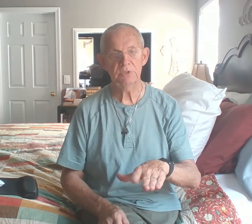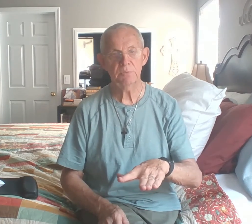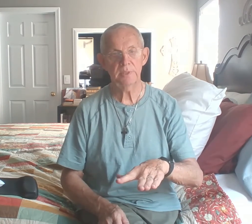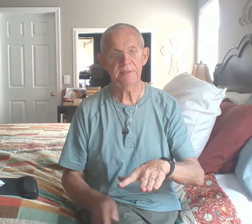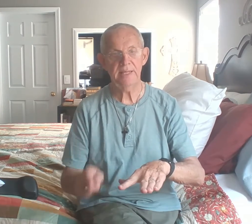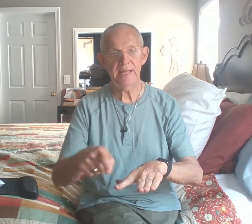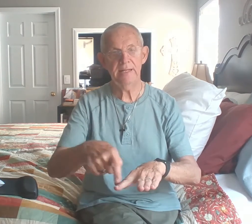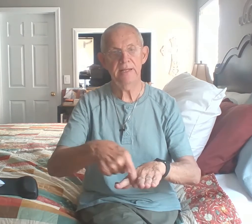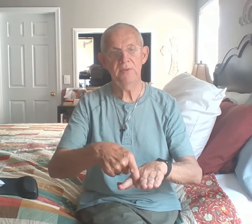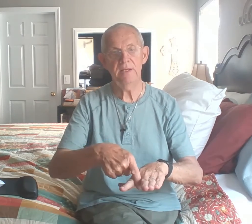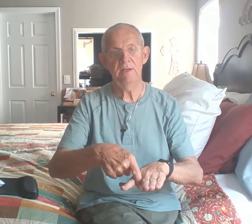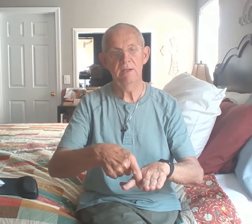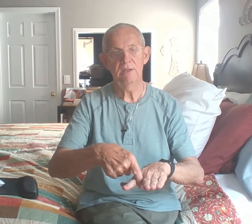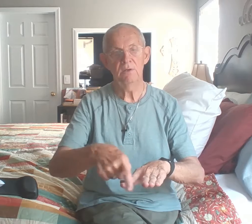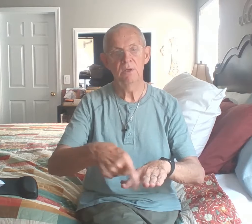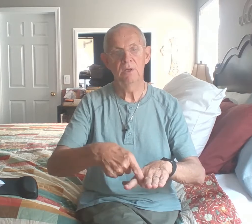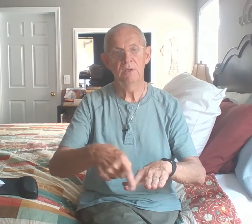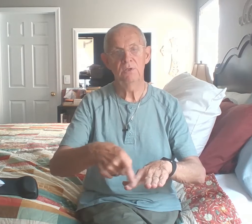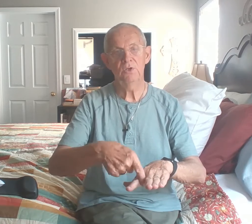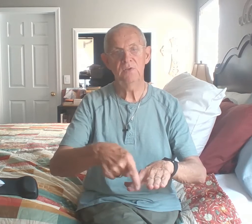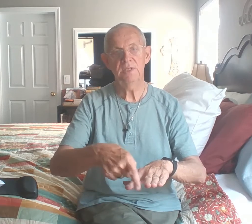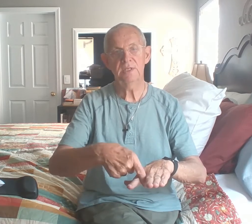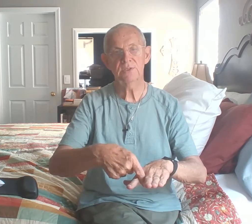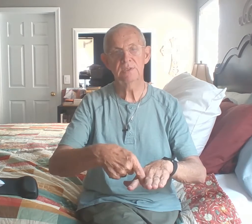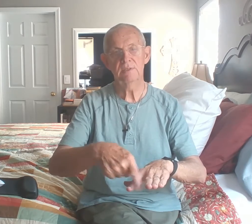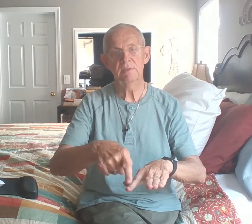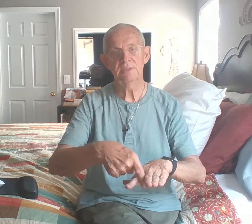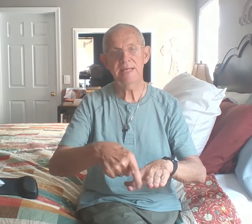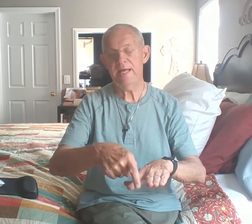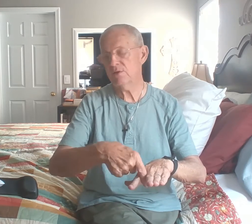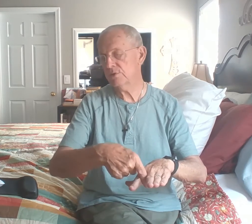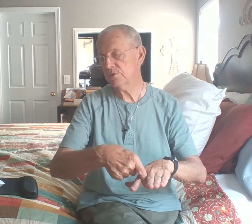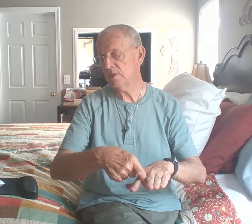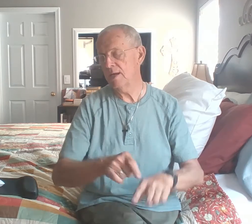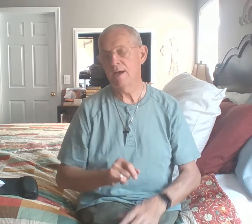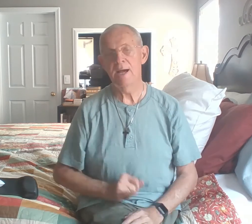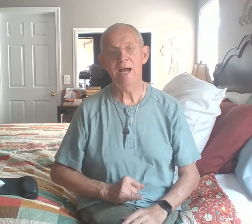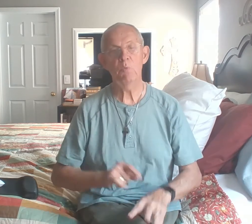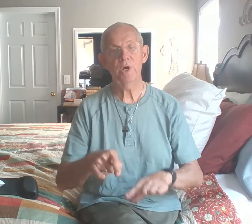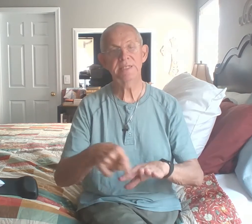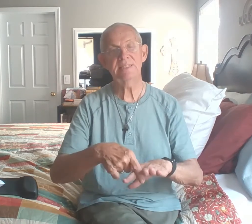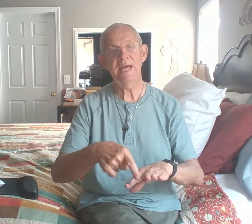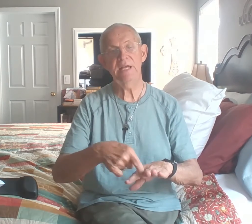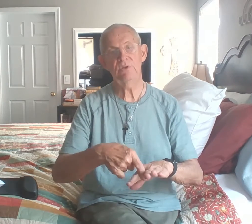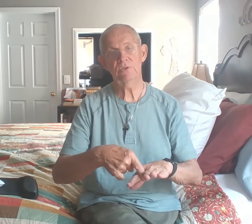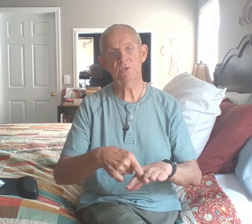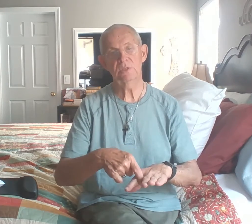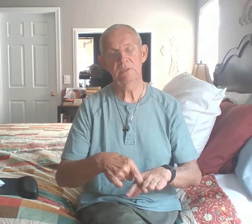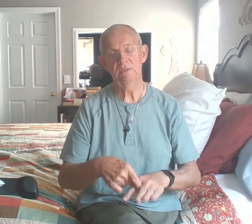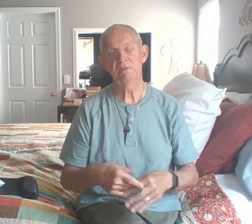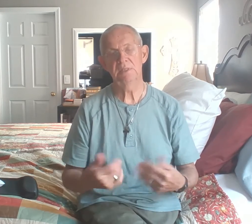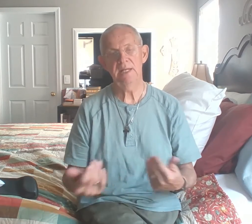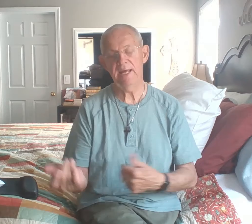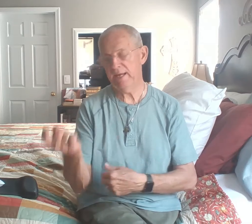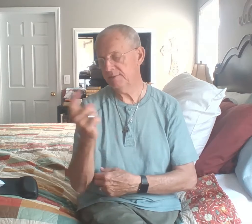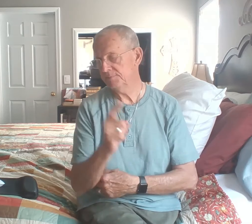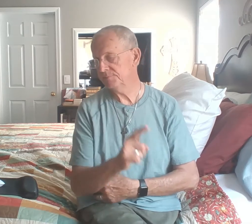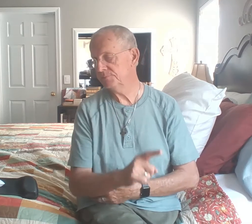split that, and then do this, sandals. I'm wearing sandals today.